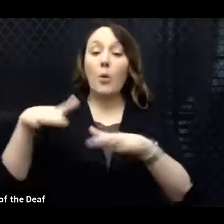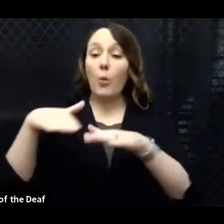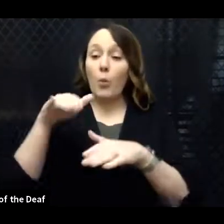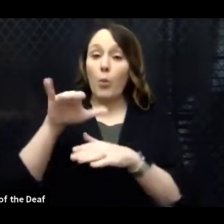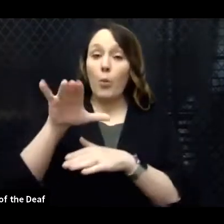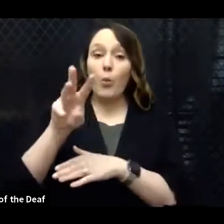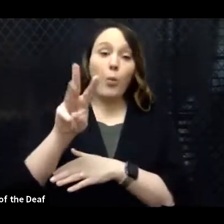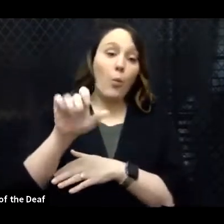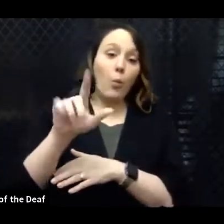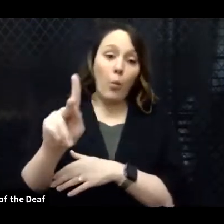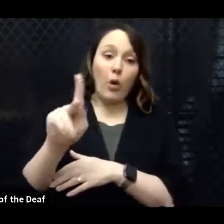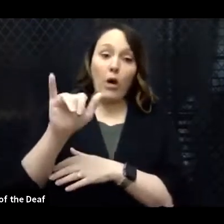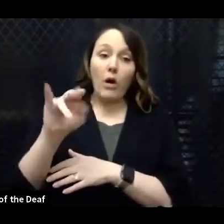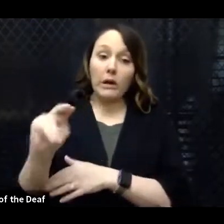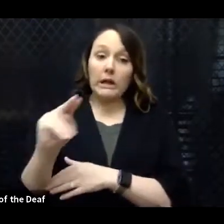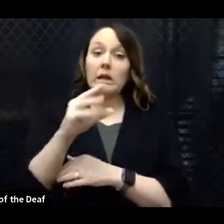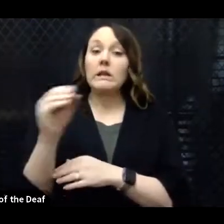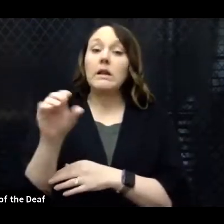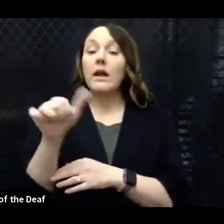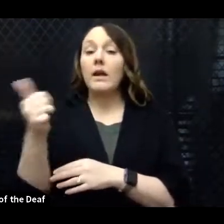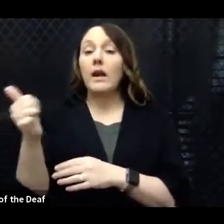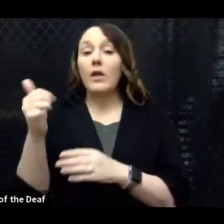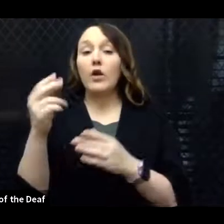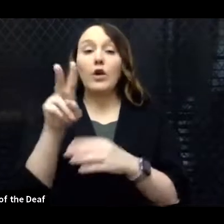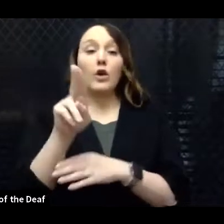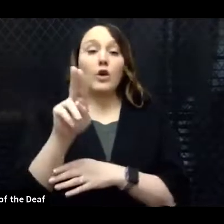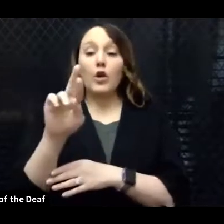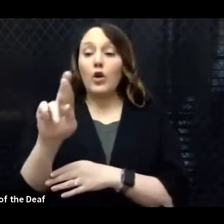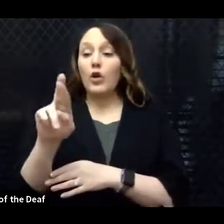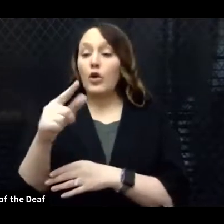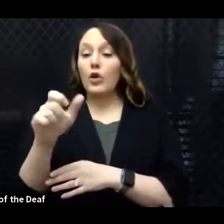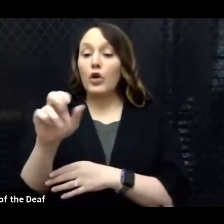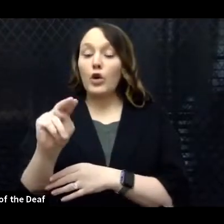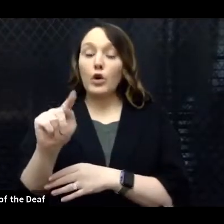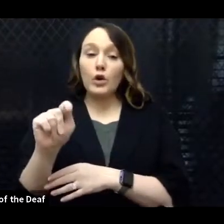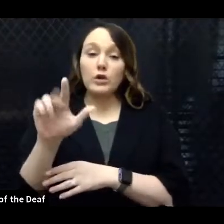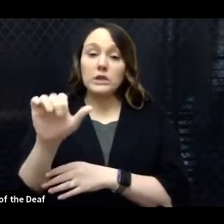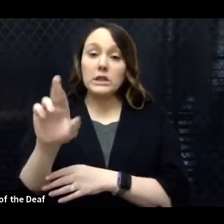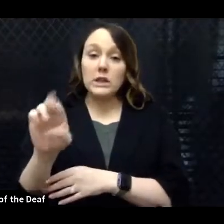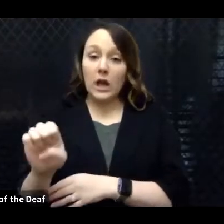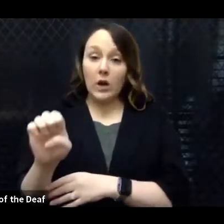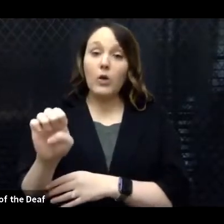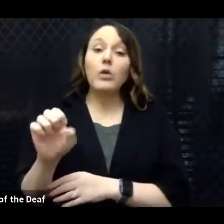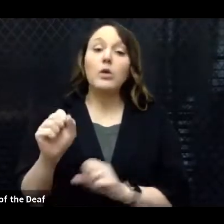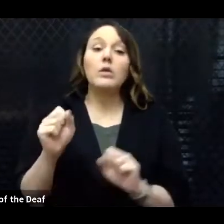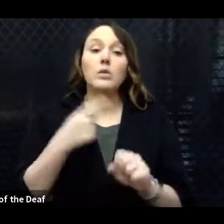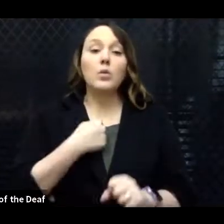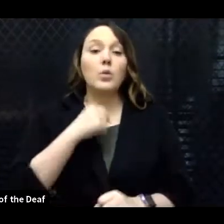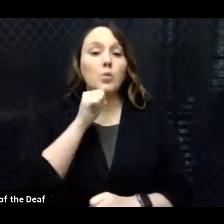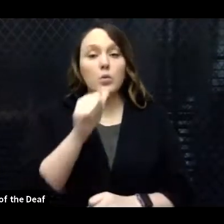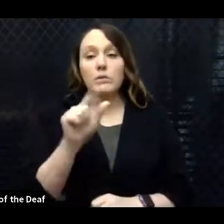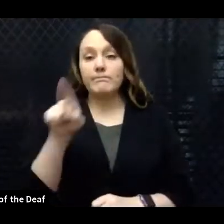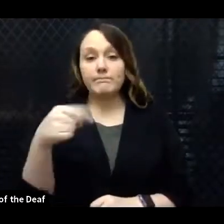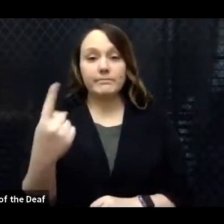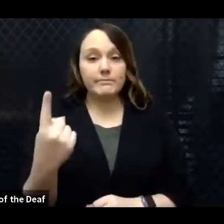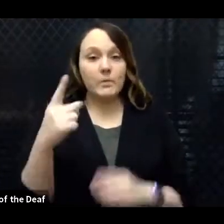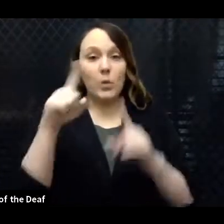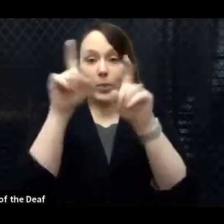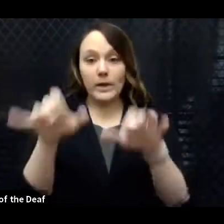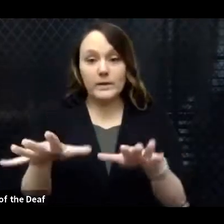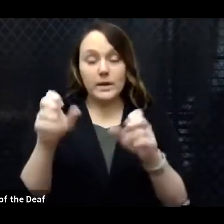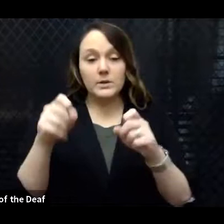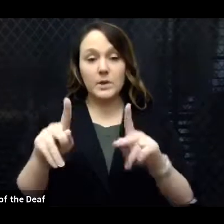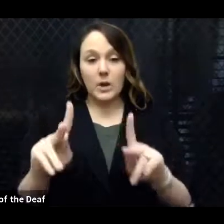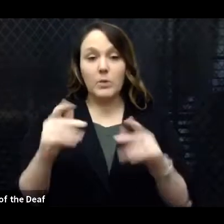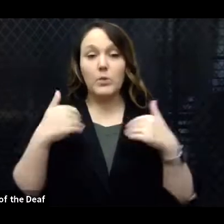and some other private providers by calling the same information line. So another reminder that we're not the only testing opportunity people have